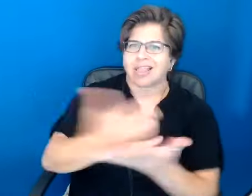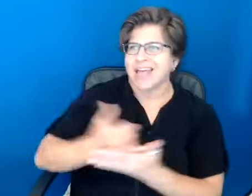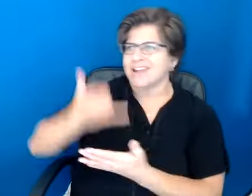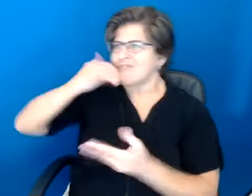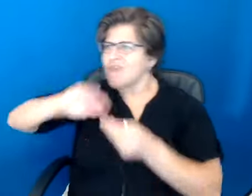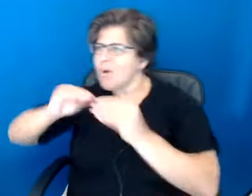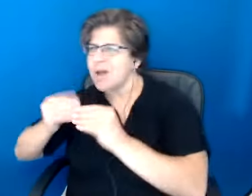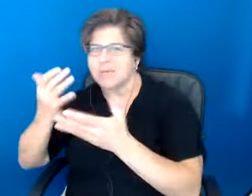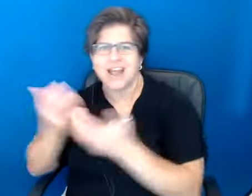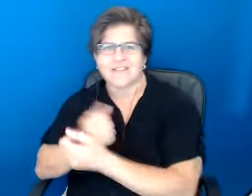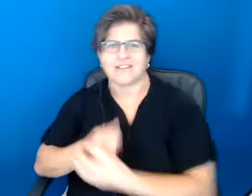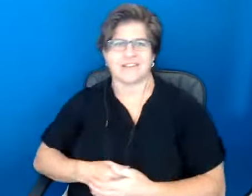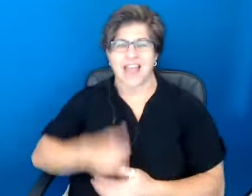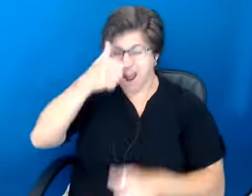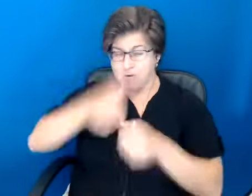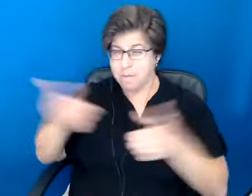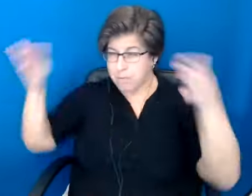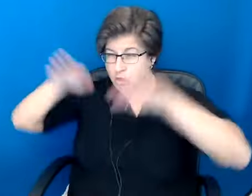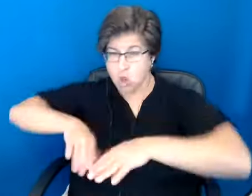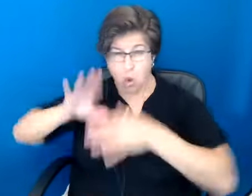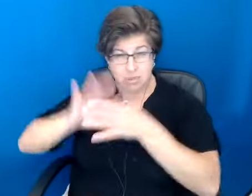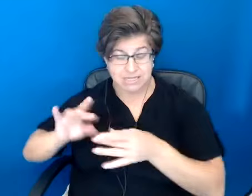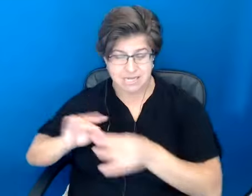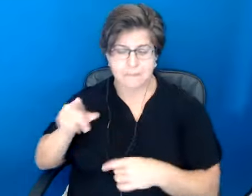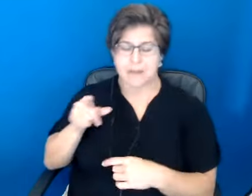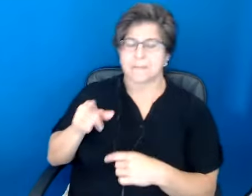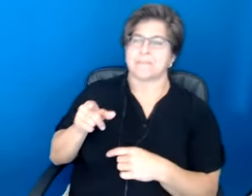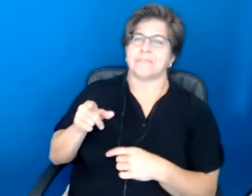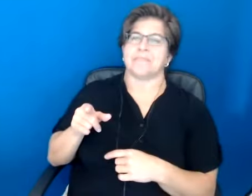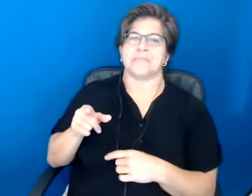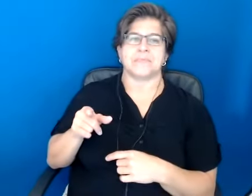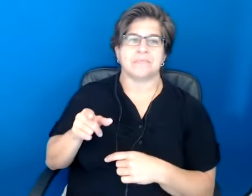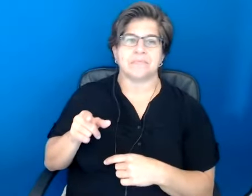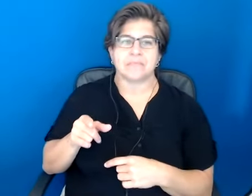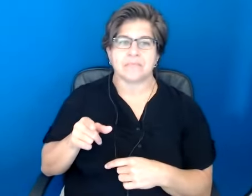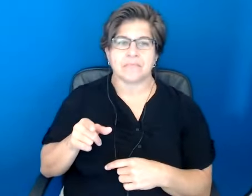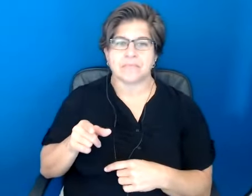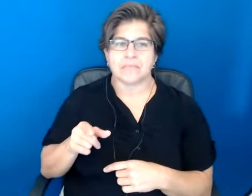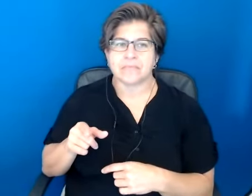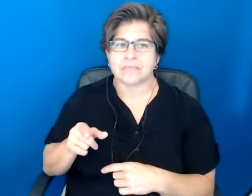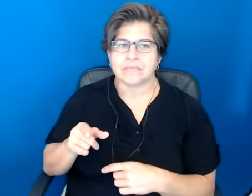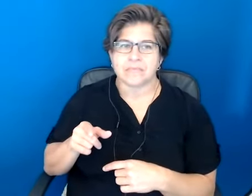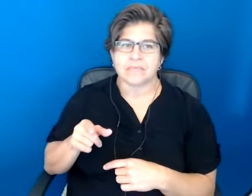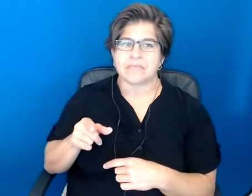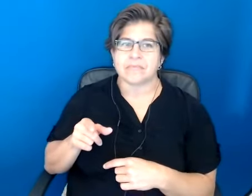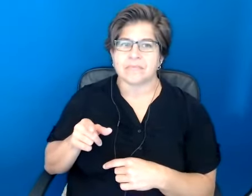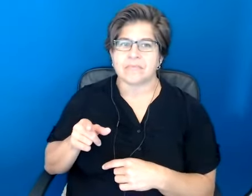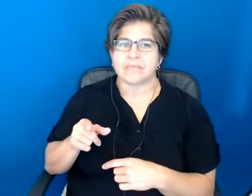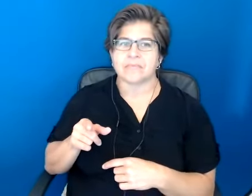they're deciding to 12-step. I was the first 12-step. So, my God, I get phone numbers, I get everything. I can remember at the